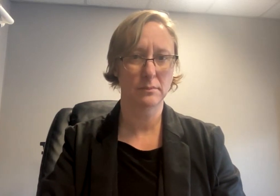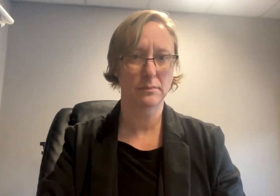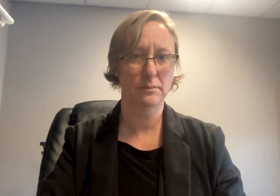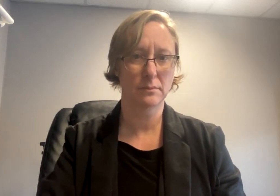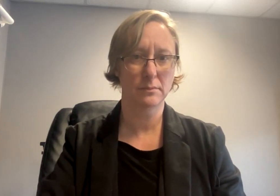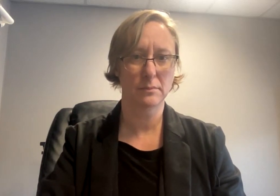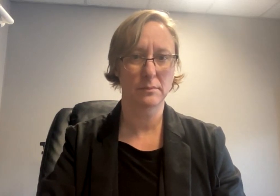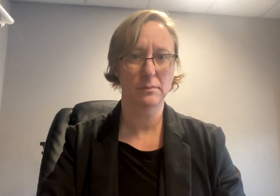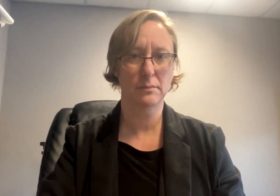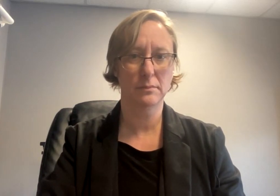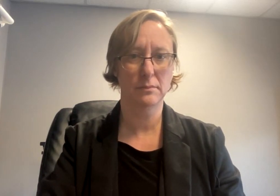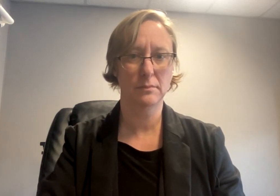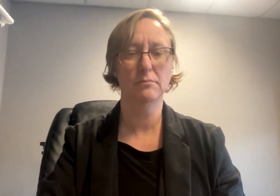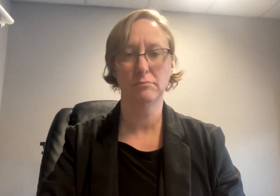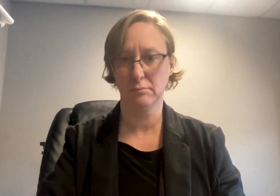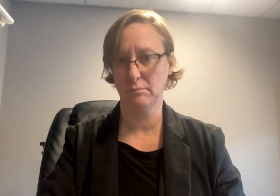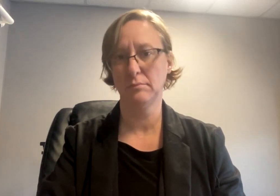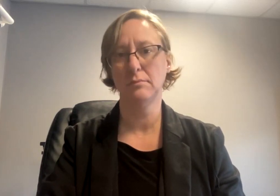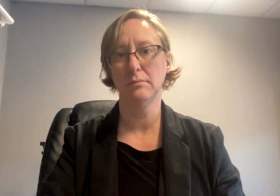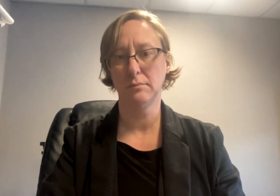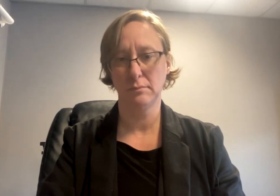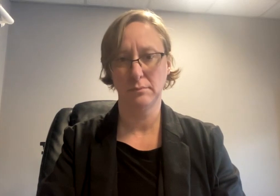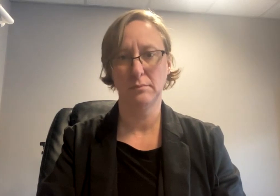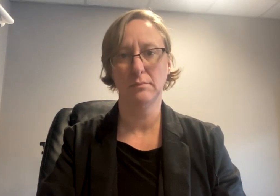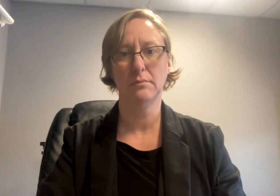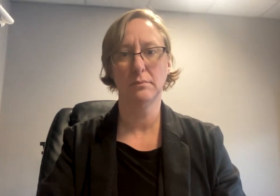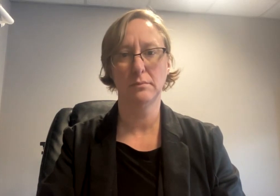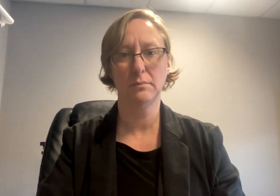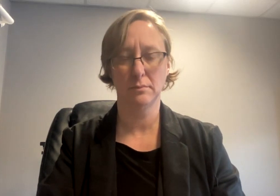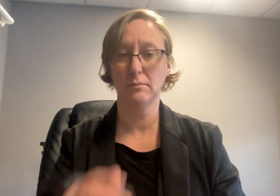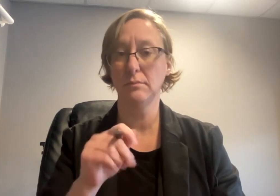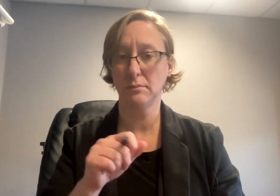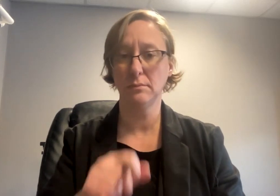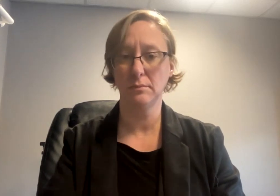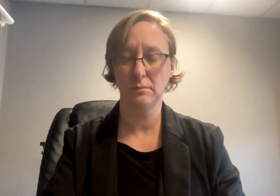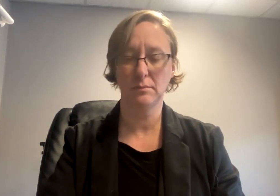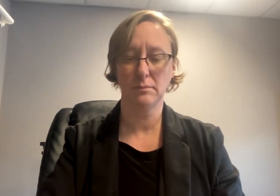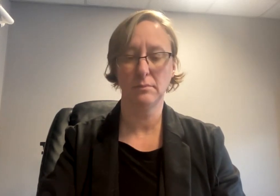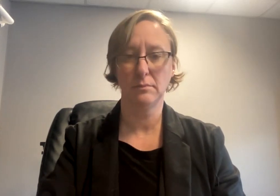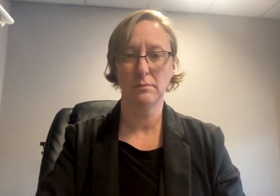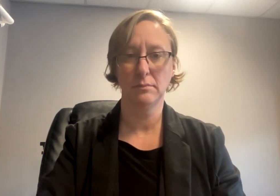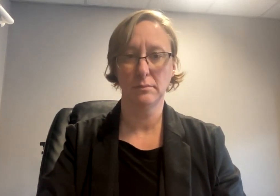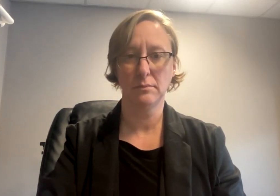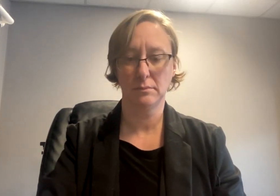past meeting, I was really concerned about some questions maybe being separated.